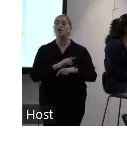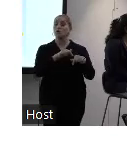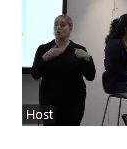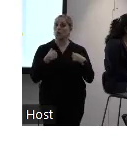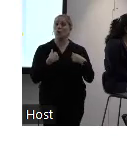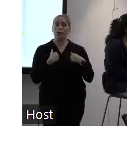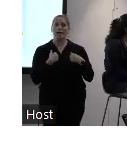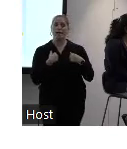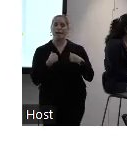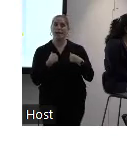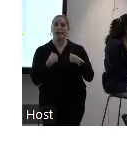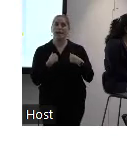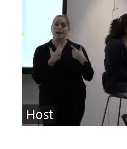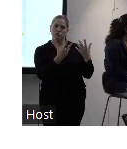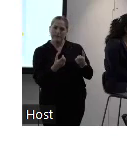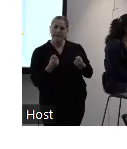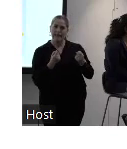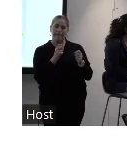in the form of a diagnostic report.